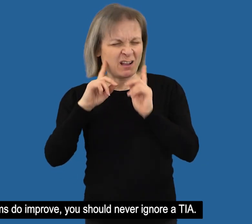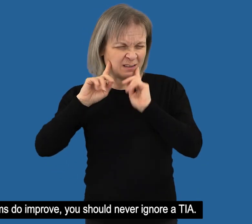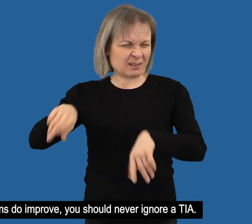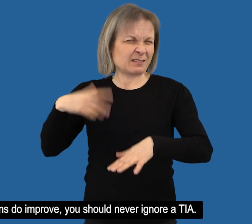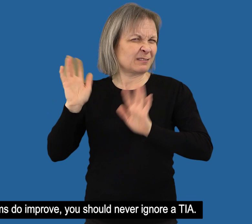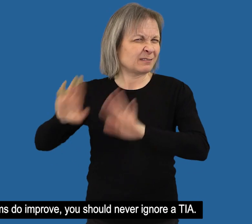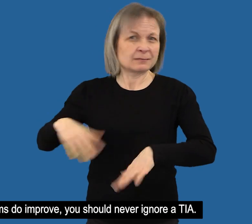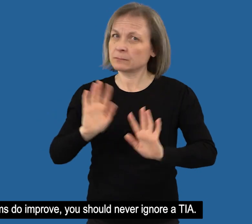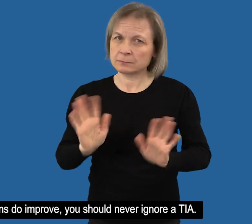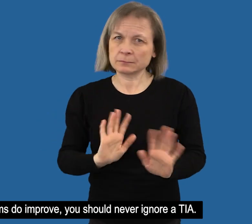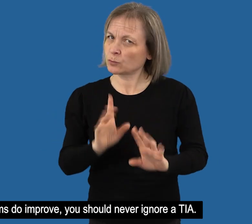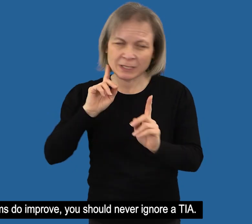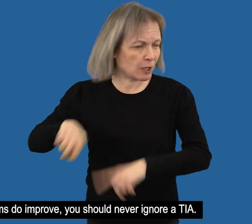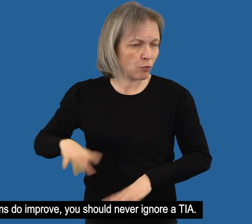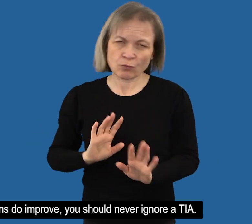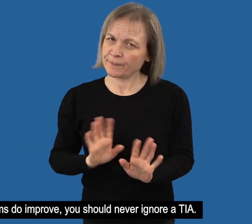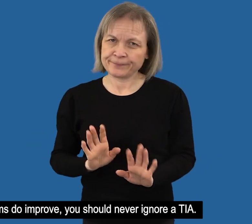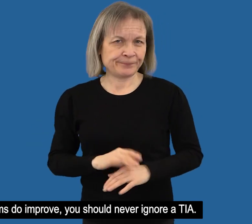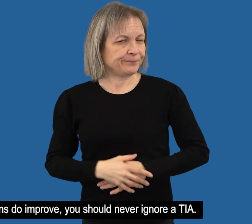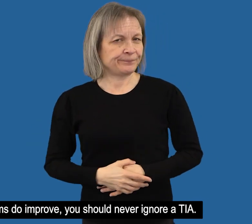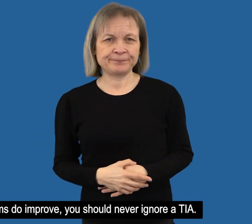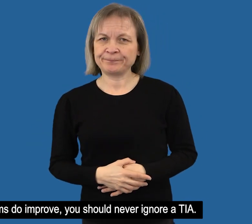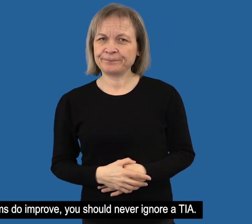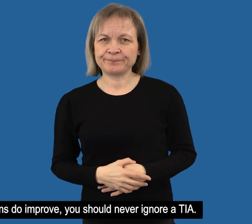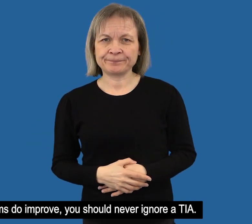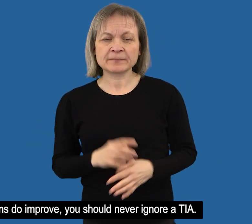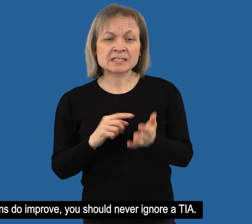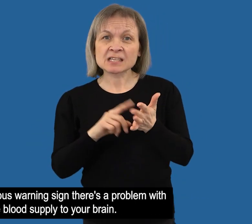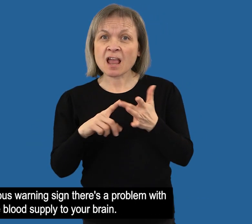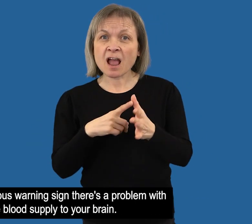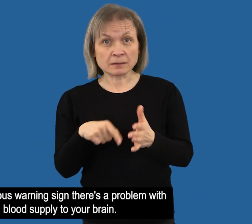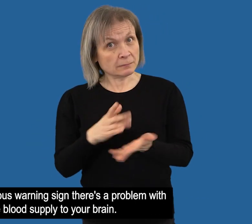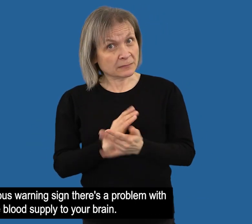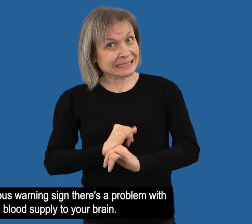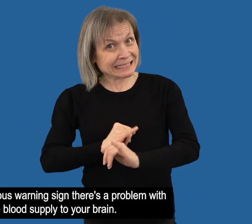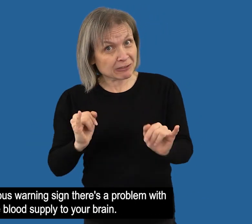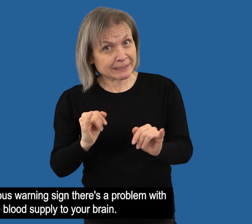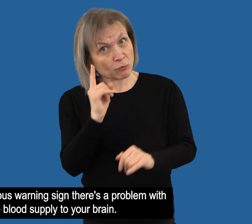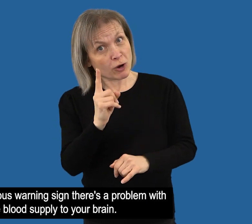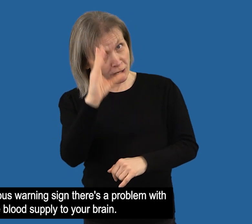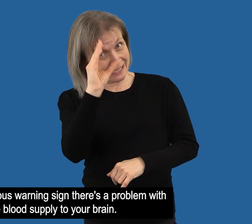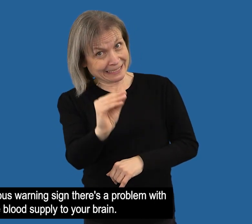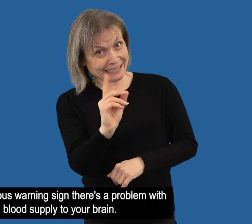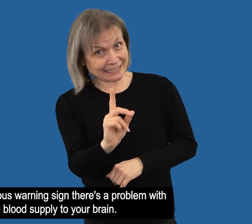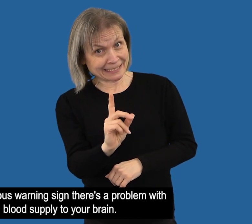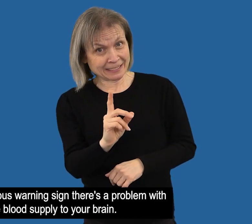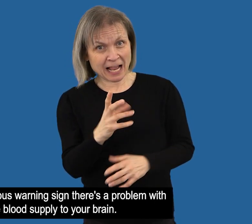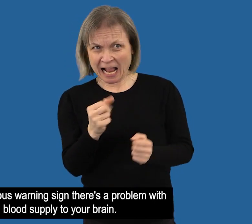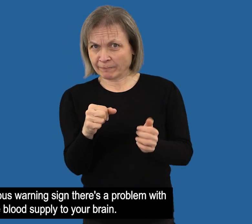Although the symptoms do improve, you should never ignore a TIA. A TIA is a serious